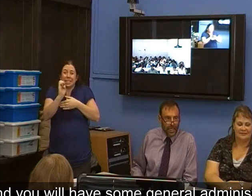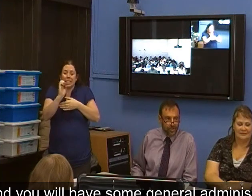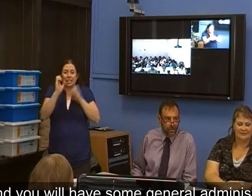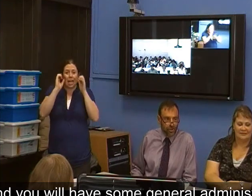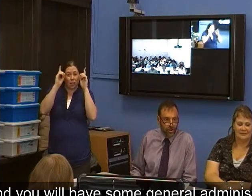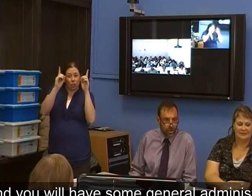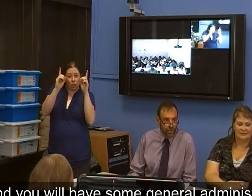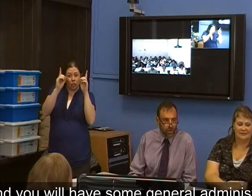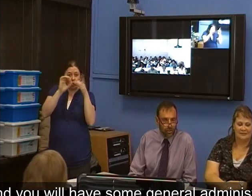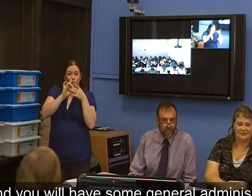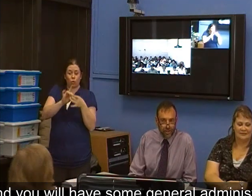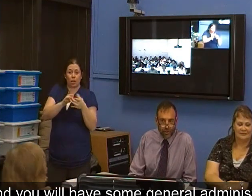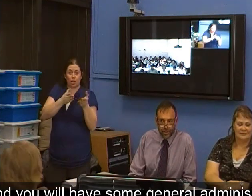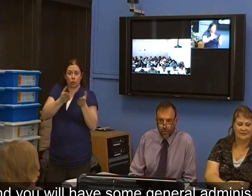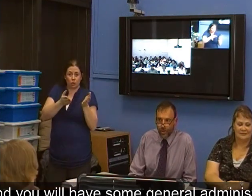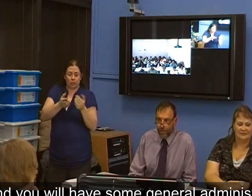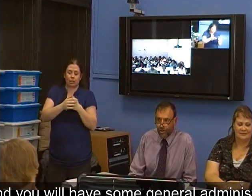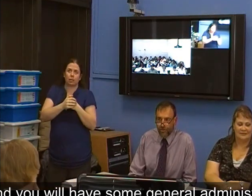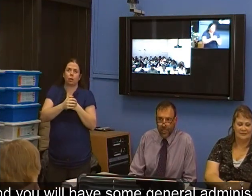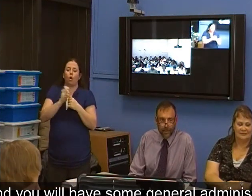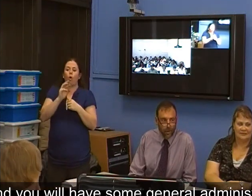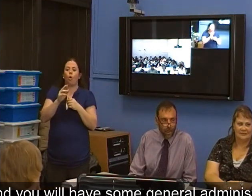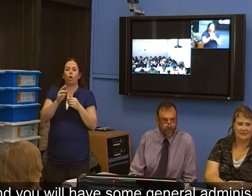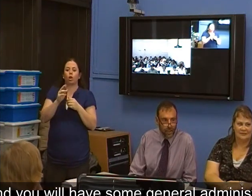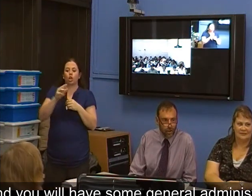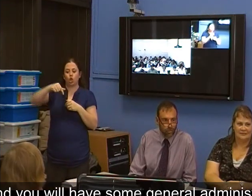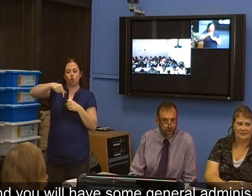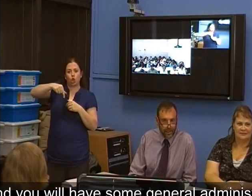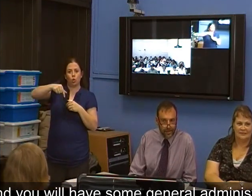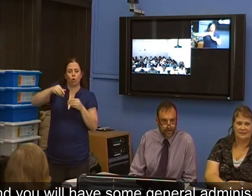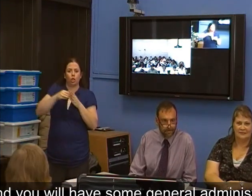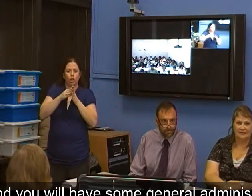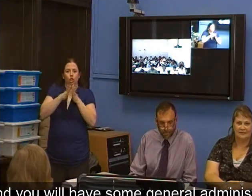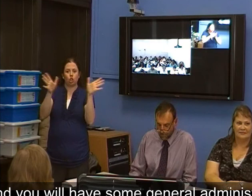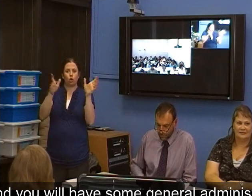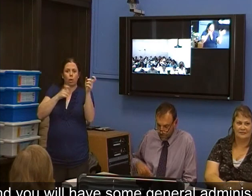some general administration, which is your time off and your breaks.